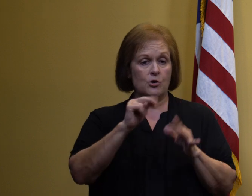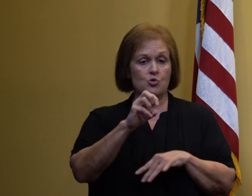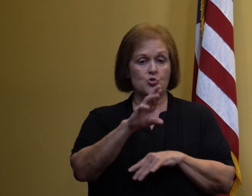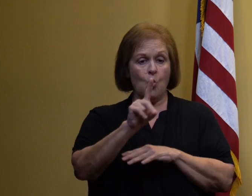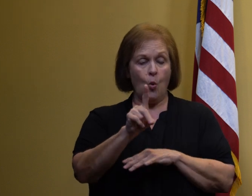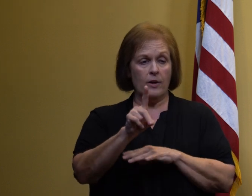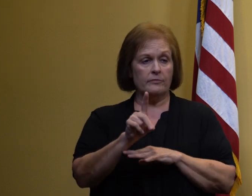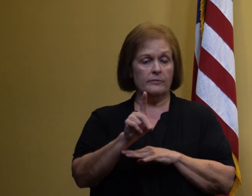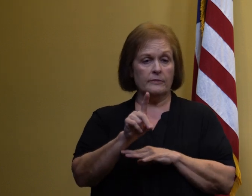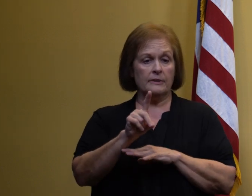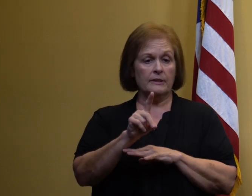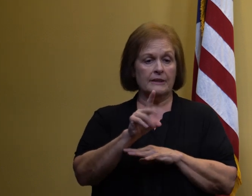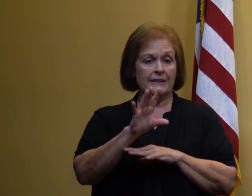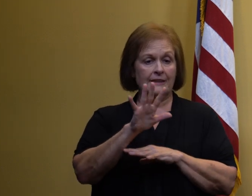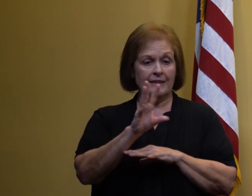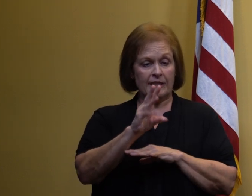NORD